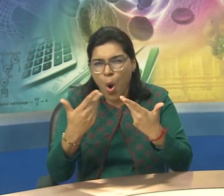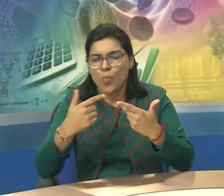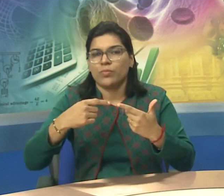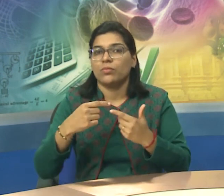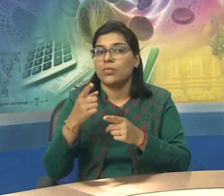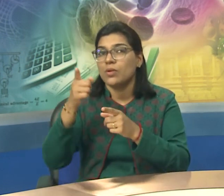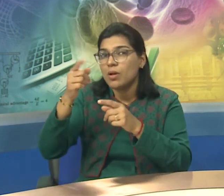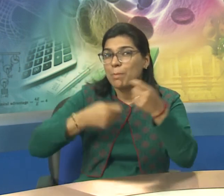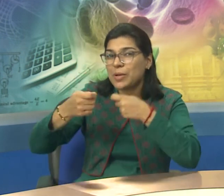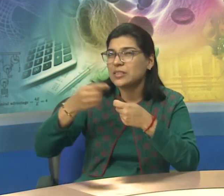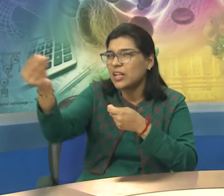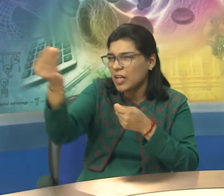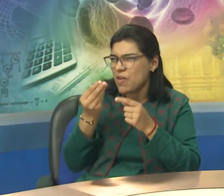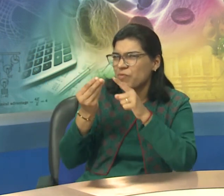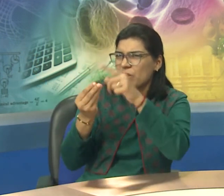to grow the business,